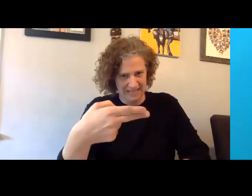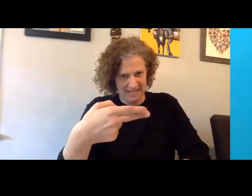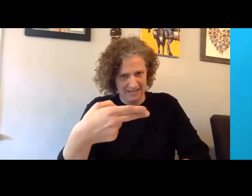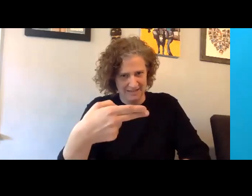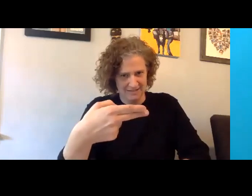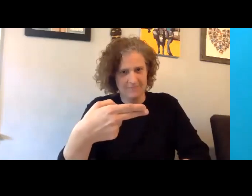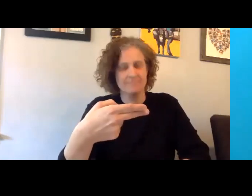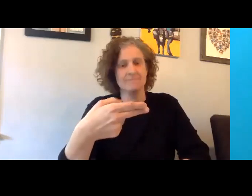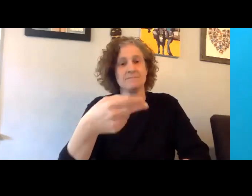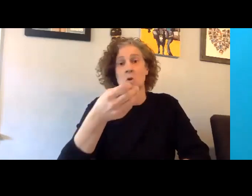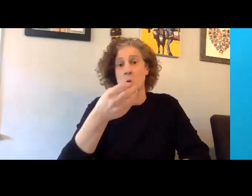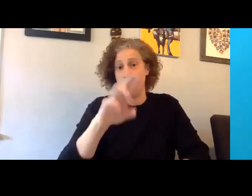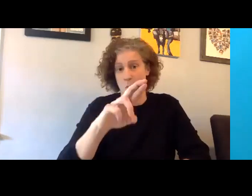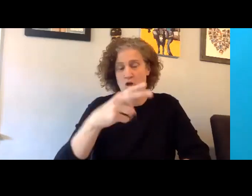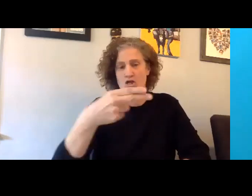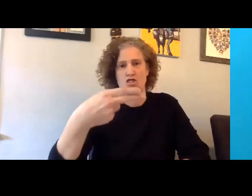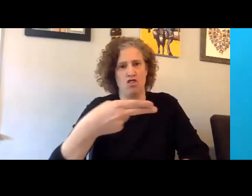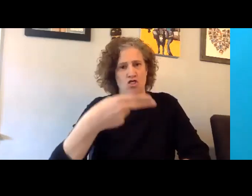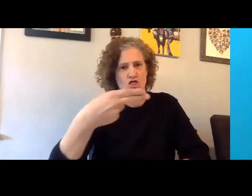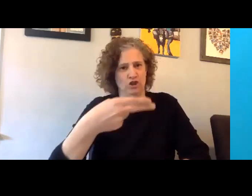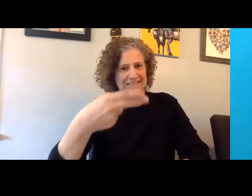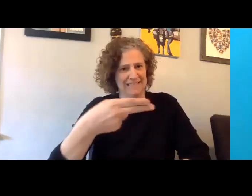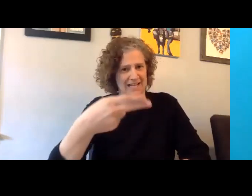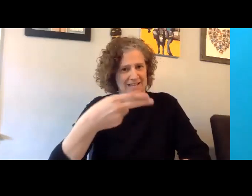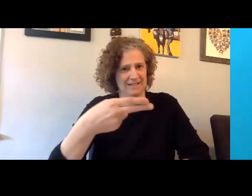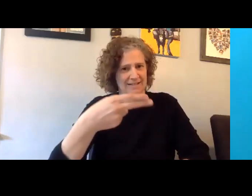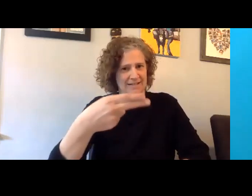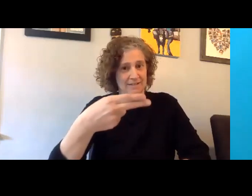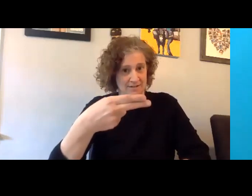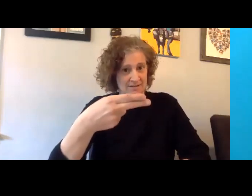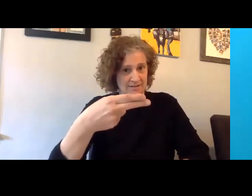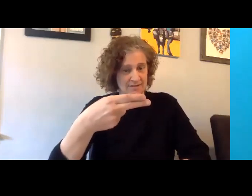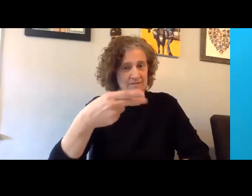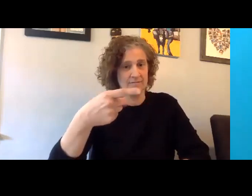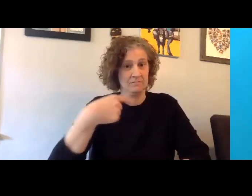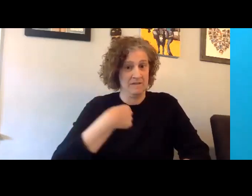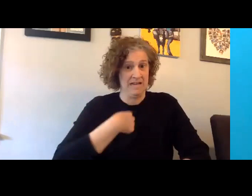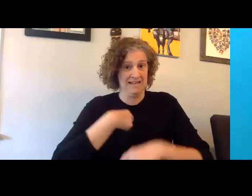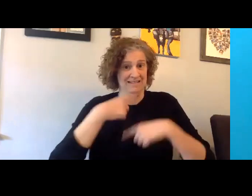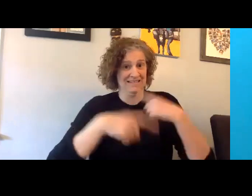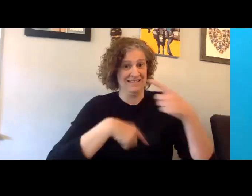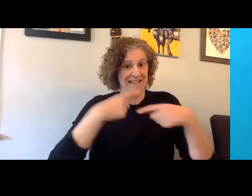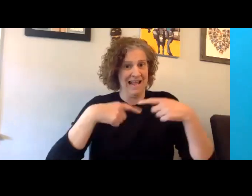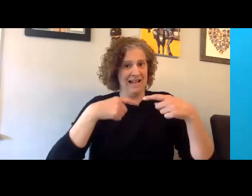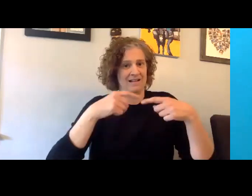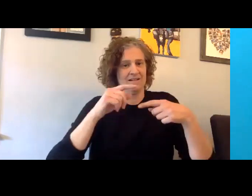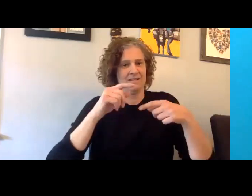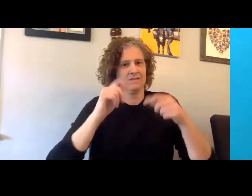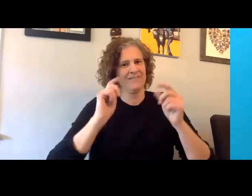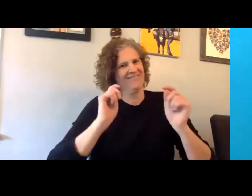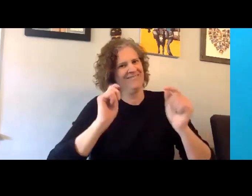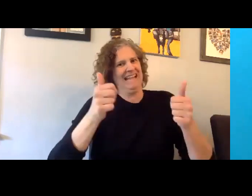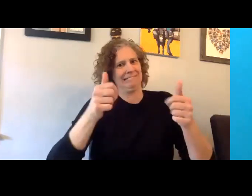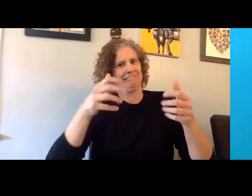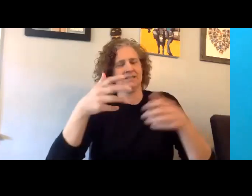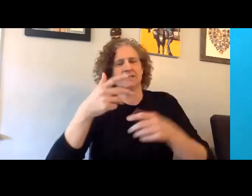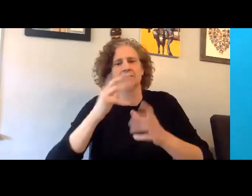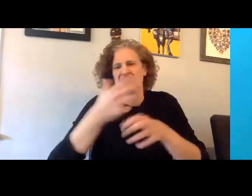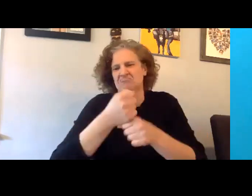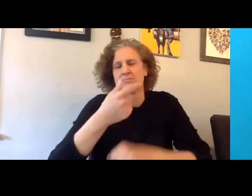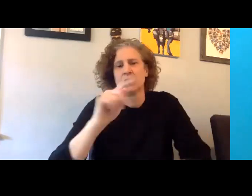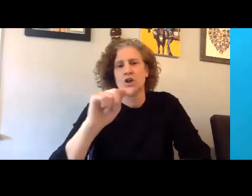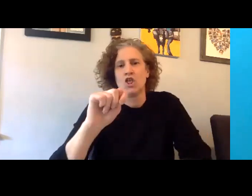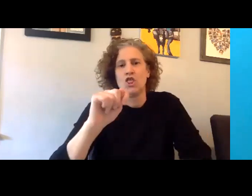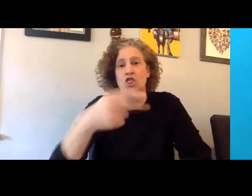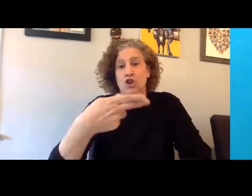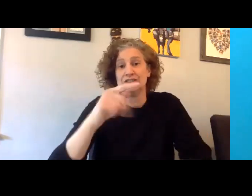TH, like this, Thursday. Or it could be a Thursday in a circle, or an H in a circle for Thursday. And